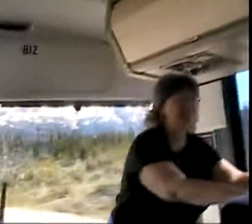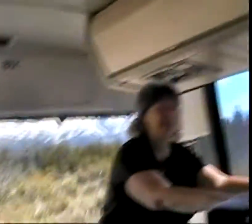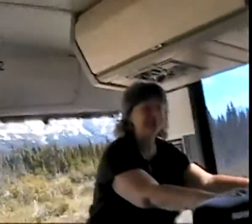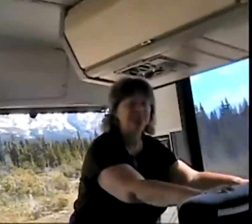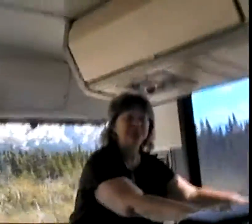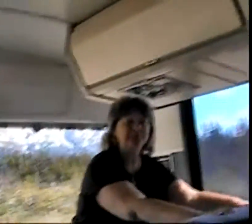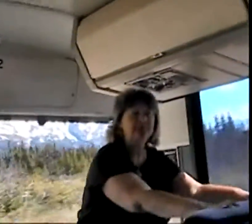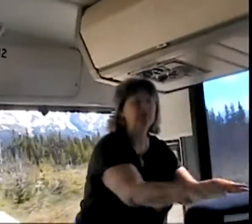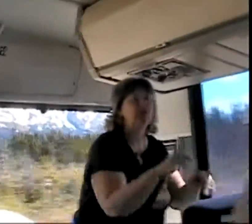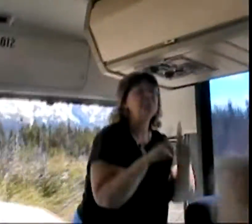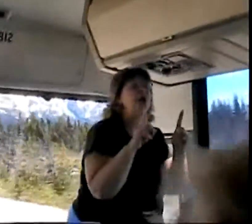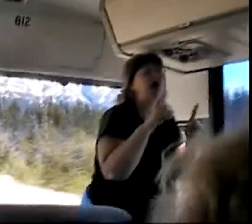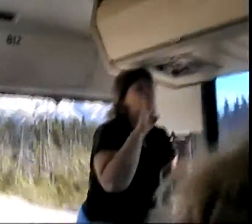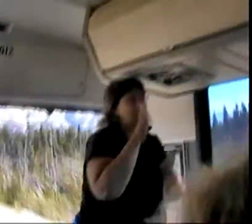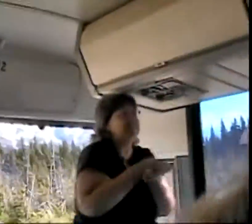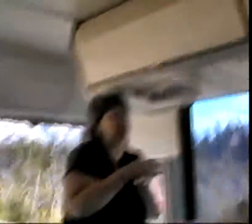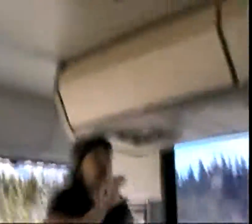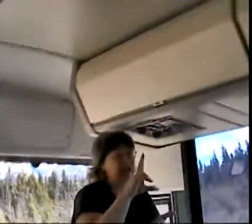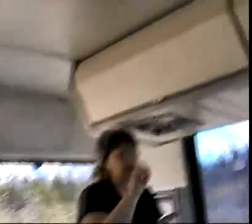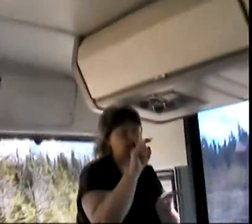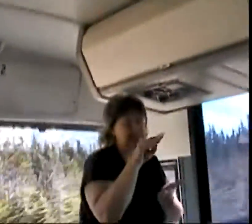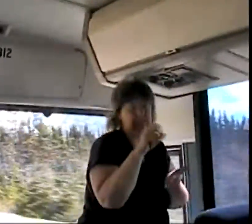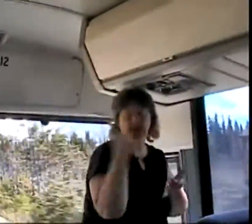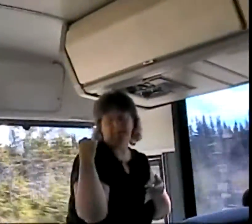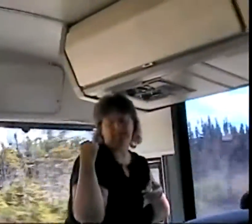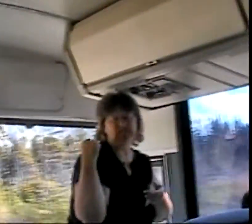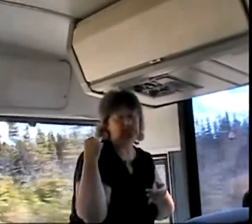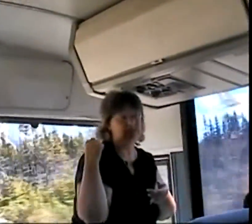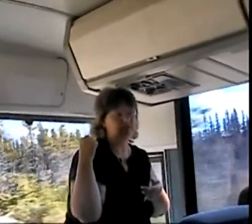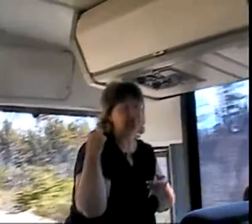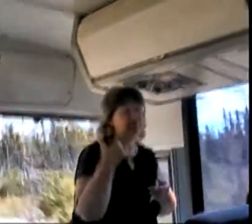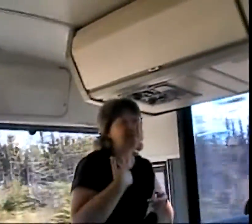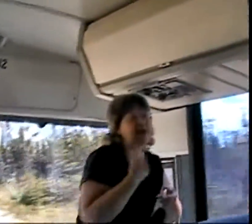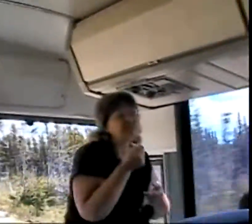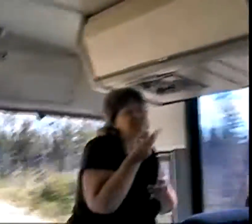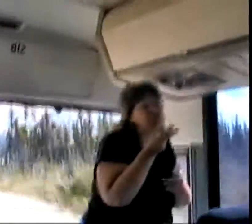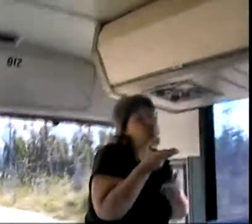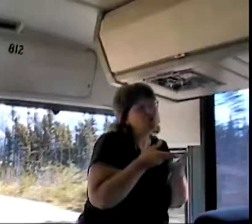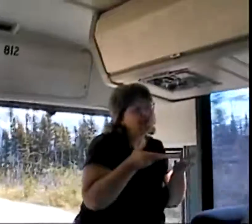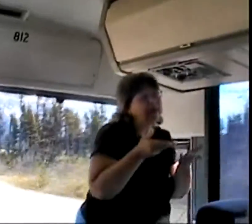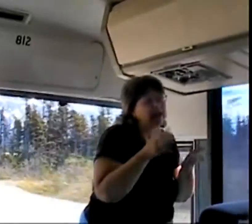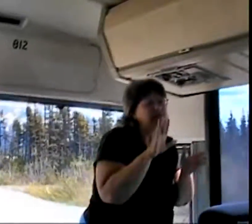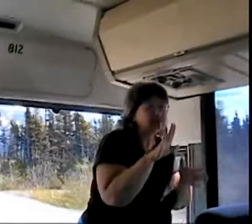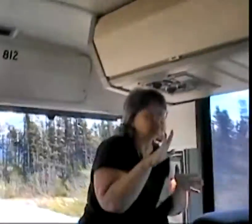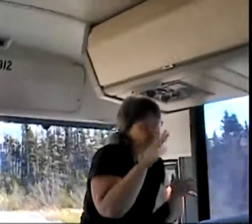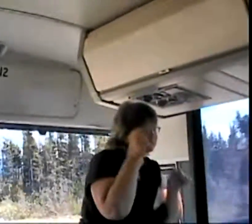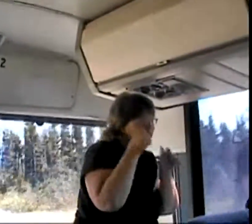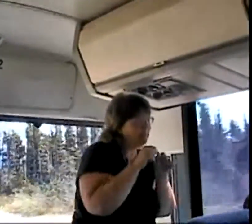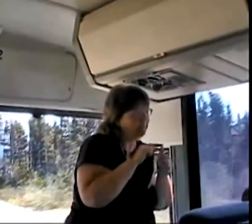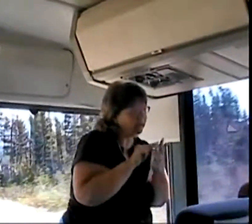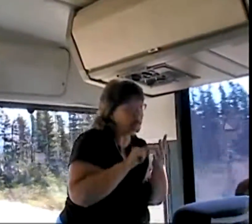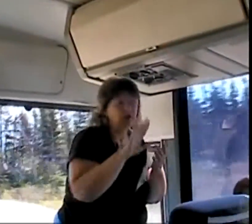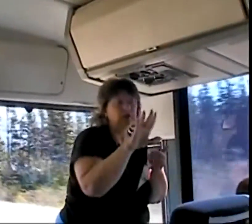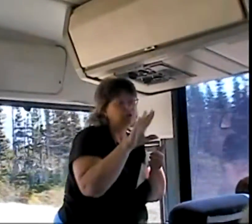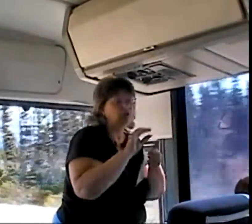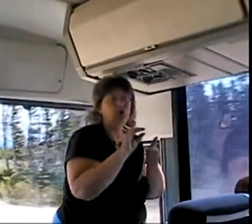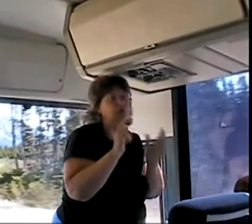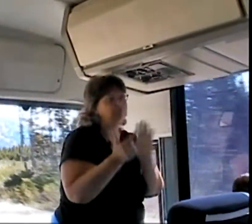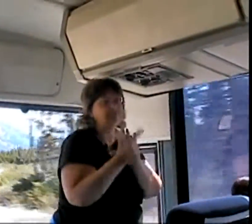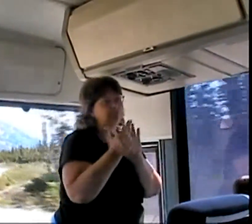But we will be stopping at customs right here. They have a few things you want to keep in mind. No pictures of the